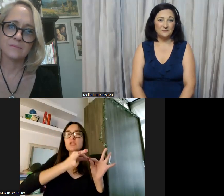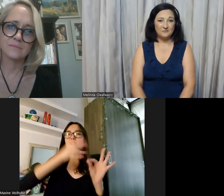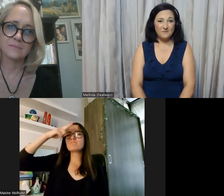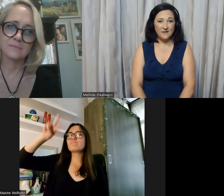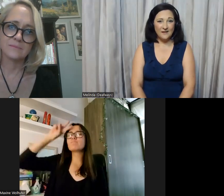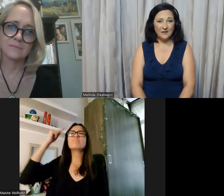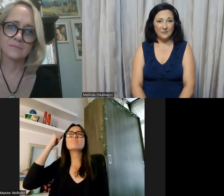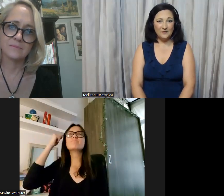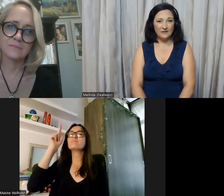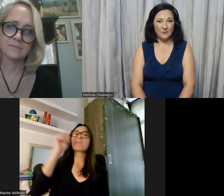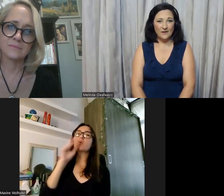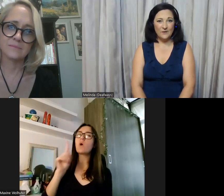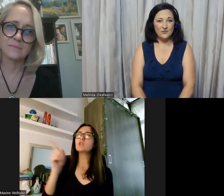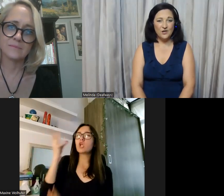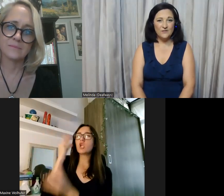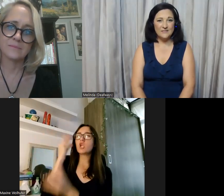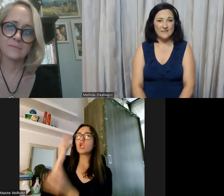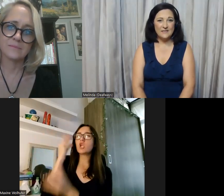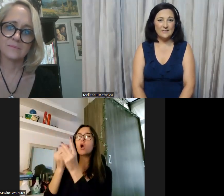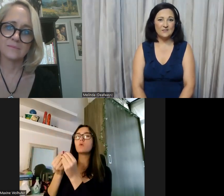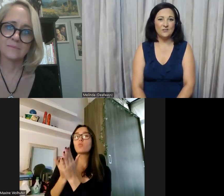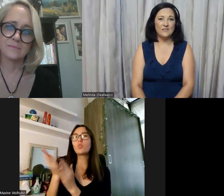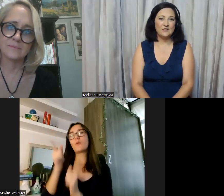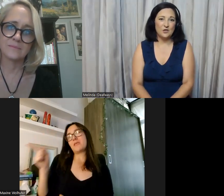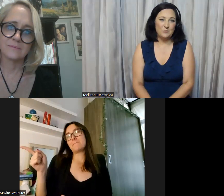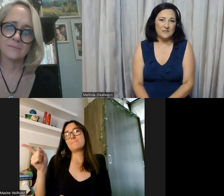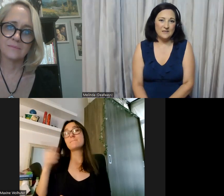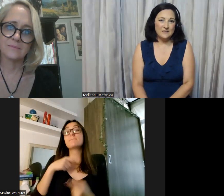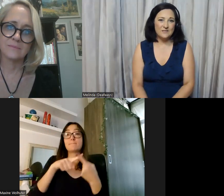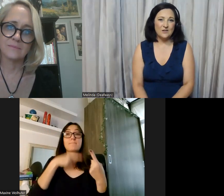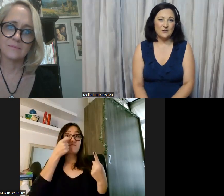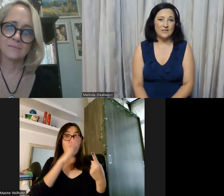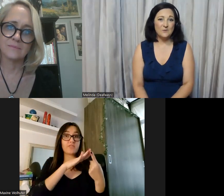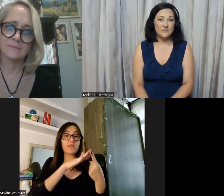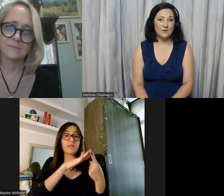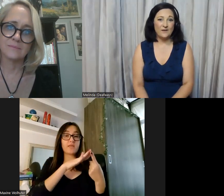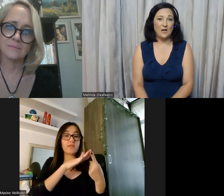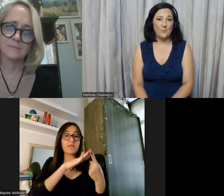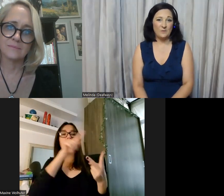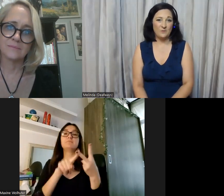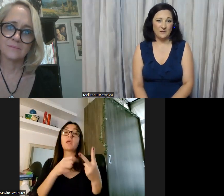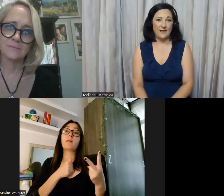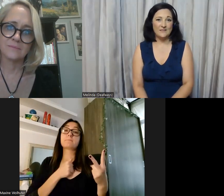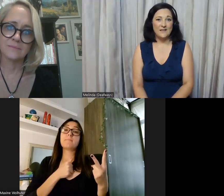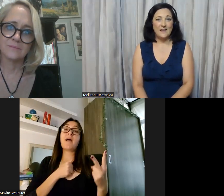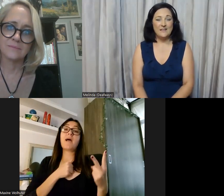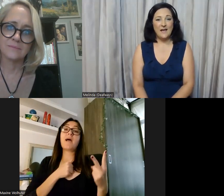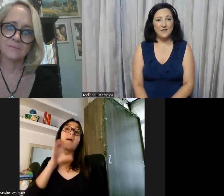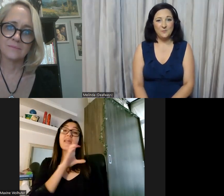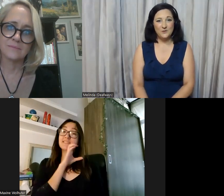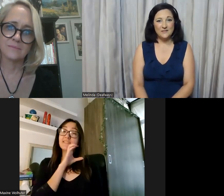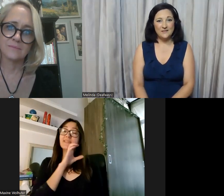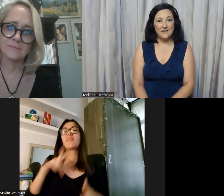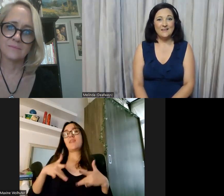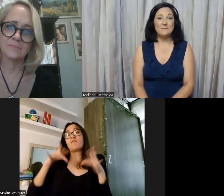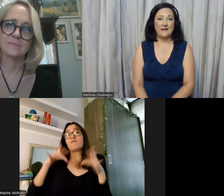me, when I went to go and study, you need an interpreter. So he was the one helping me with that. And the